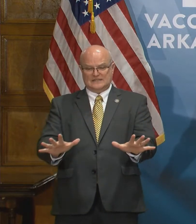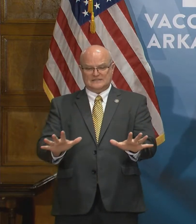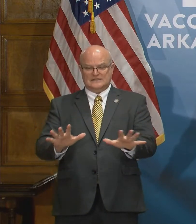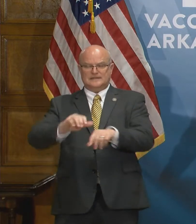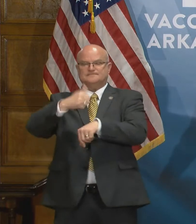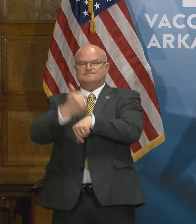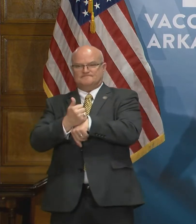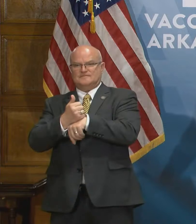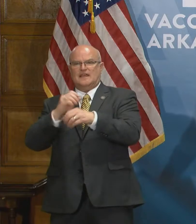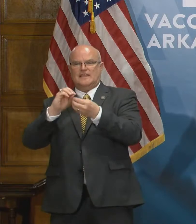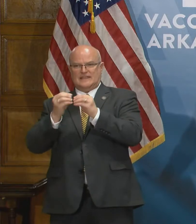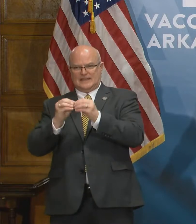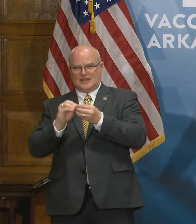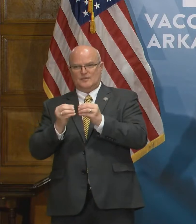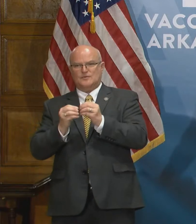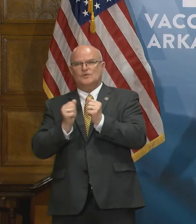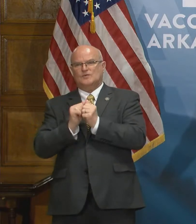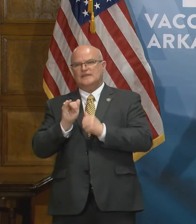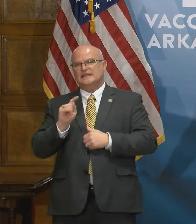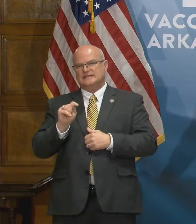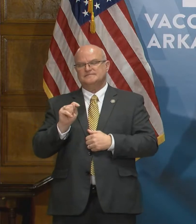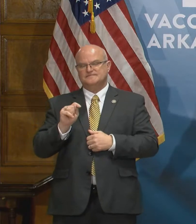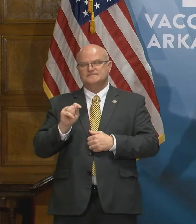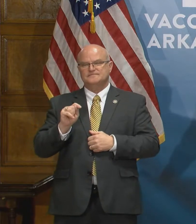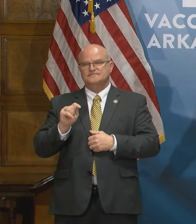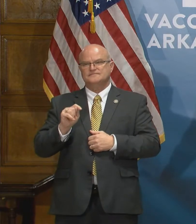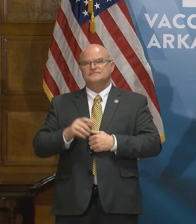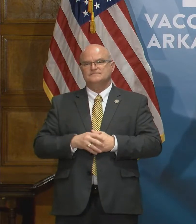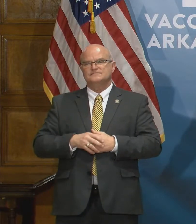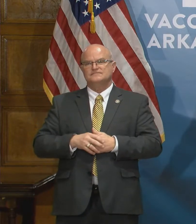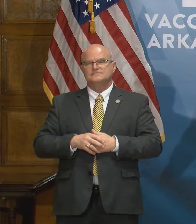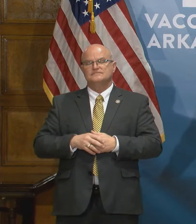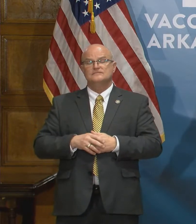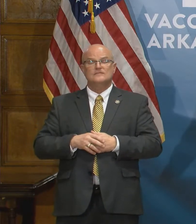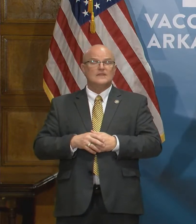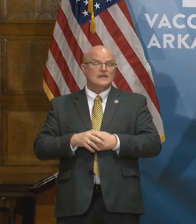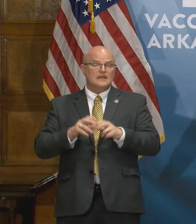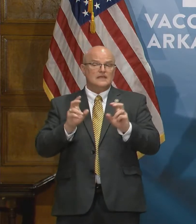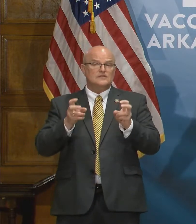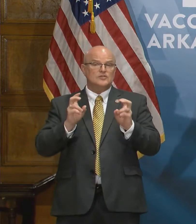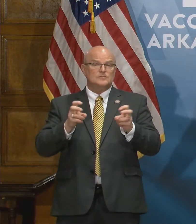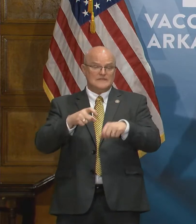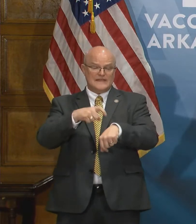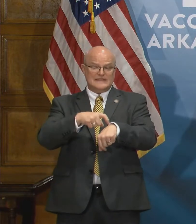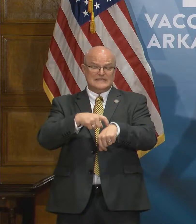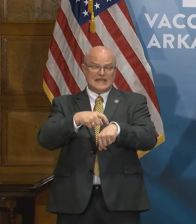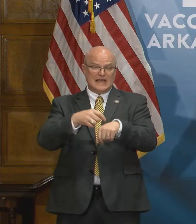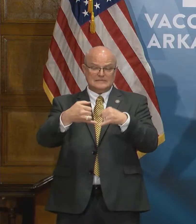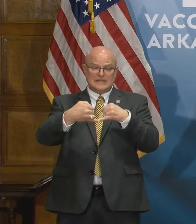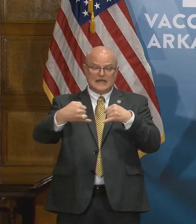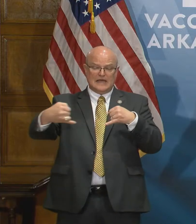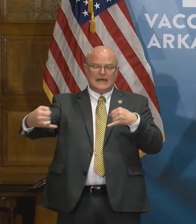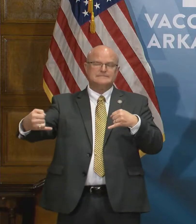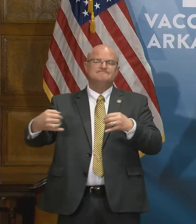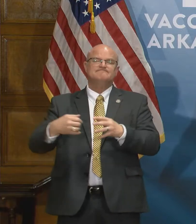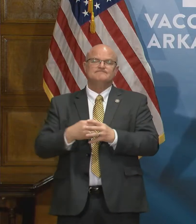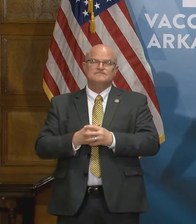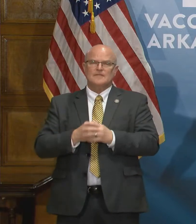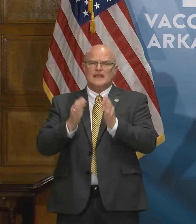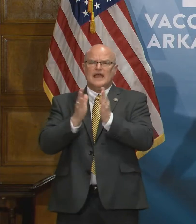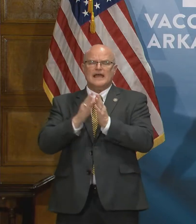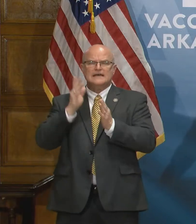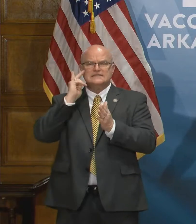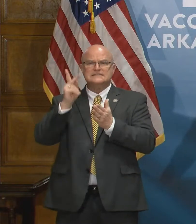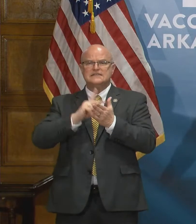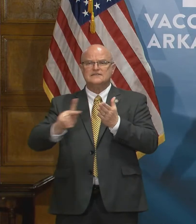we really put a 100% number on that. In terms of the timeline, let me ask